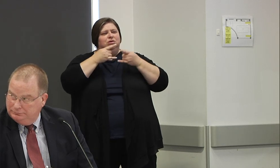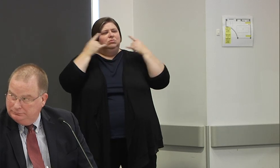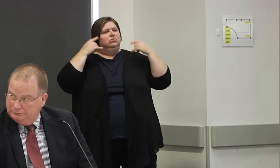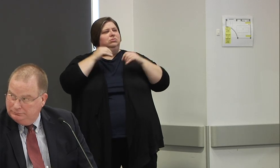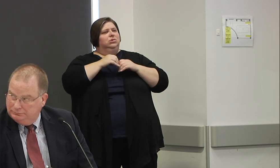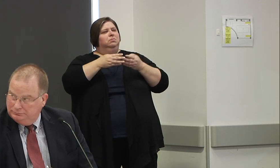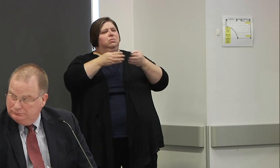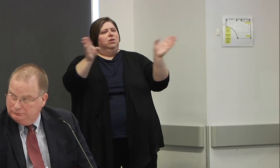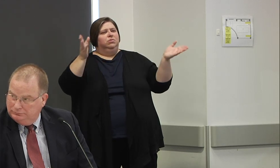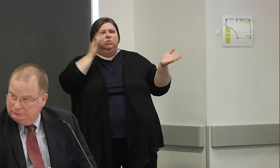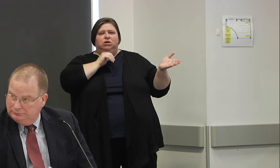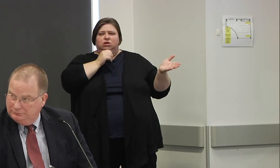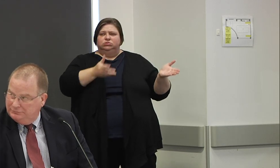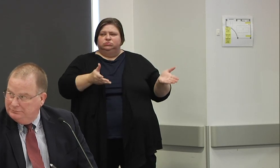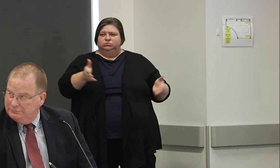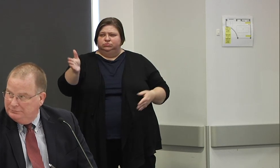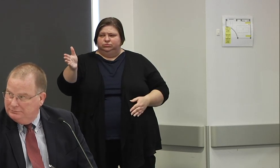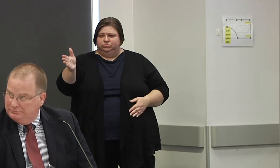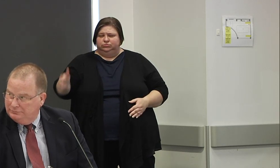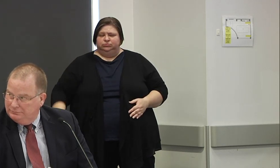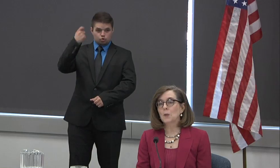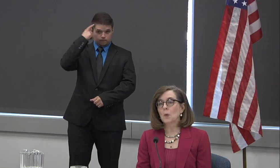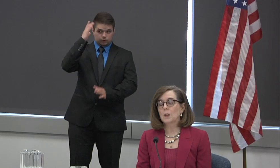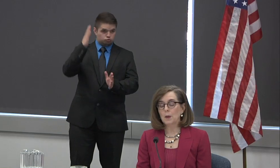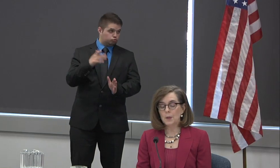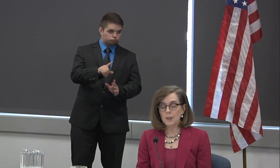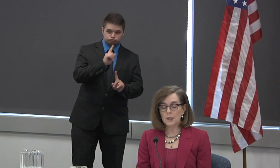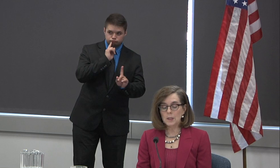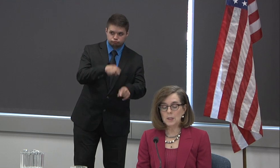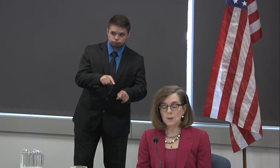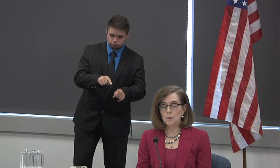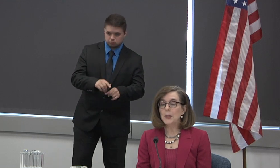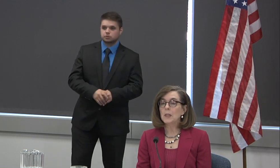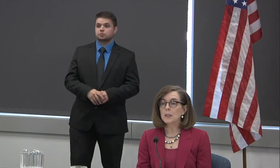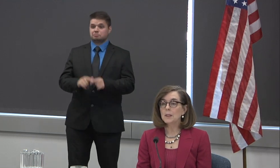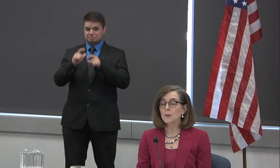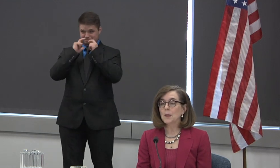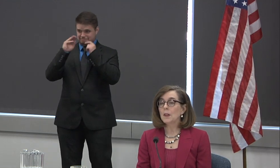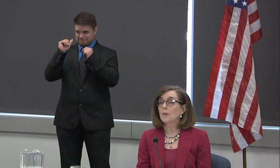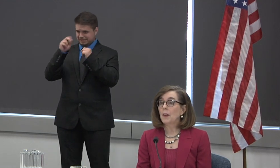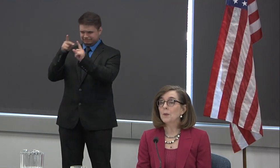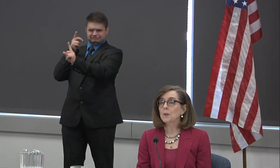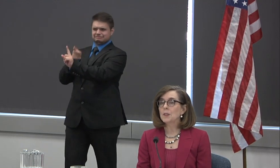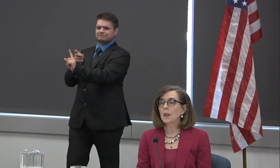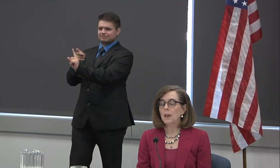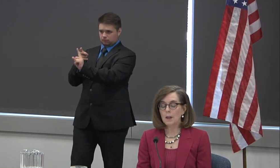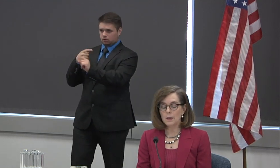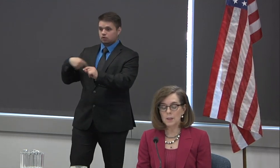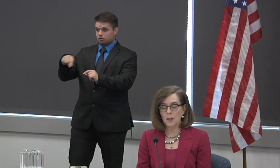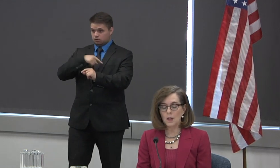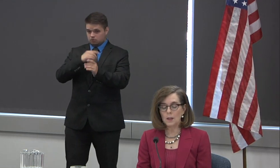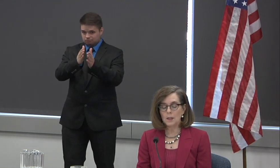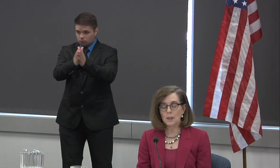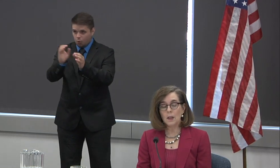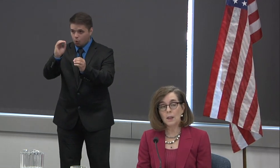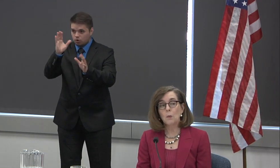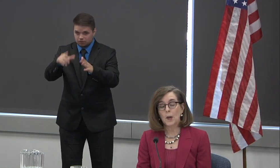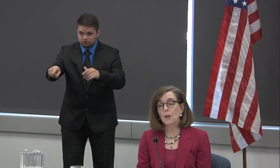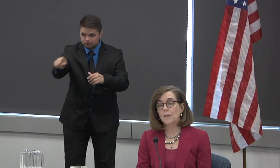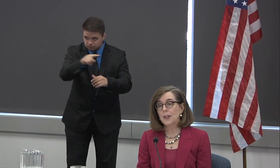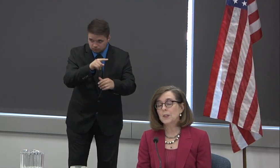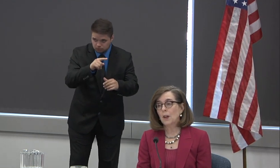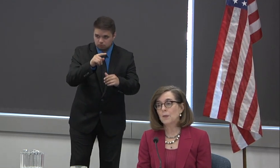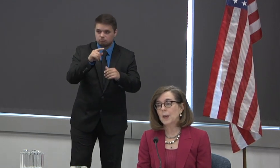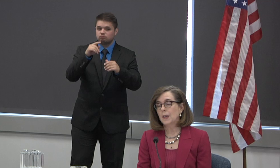Thank you. In terms of face masks, I'm asking Oregonians to be considerate of others and wear a